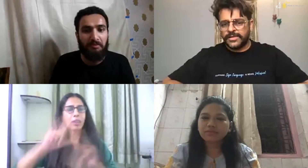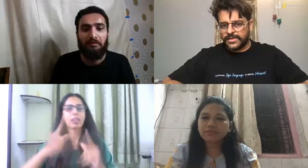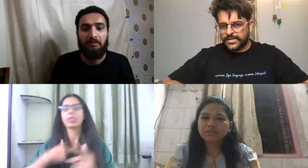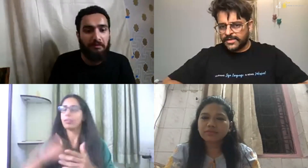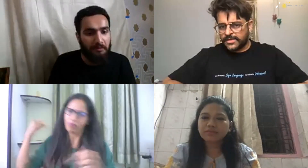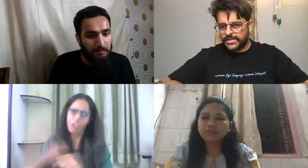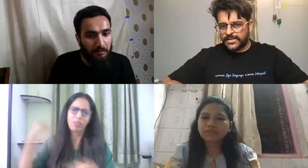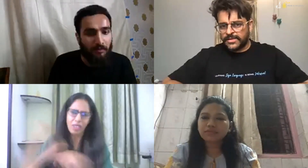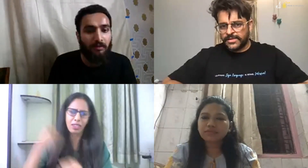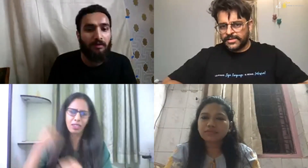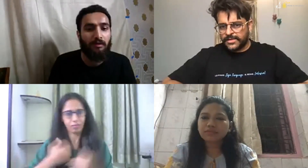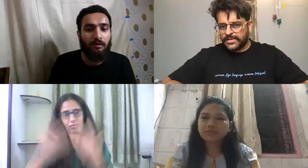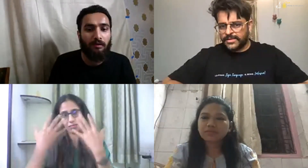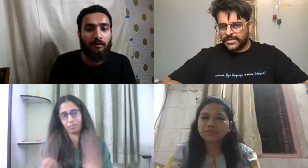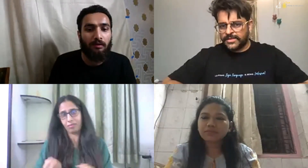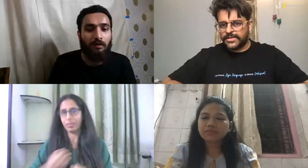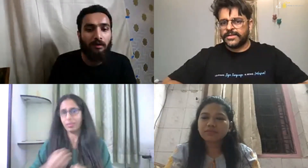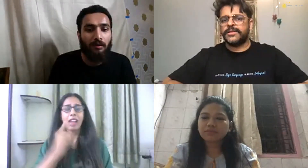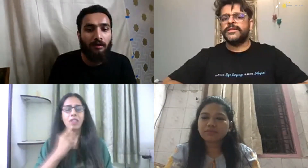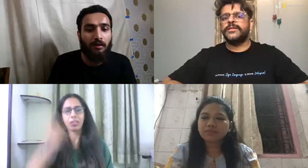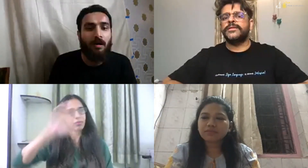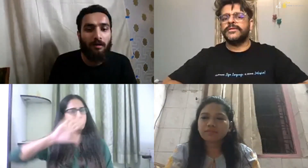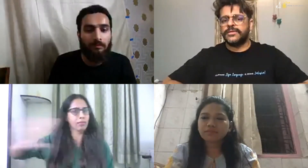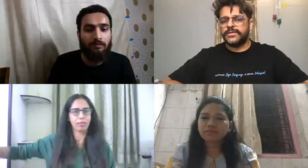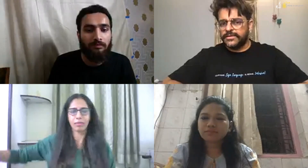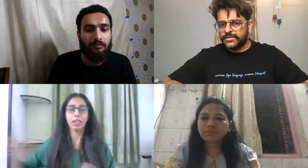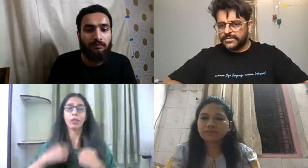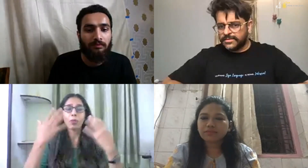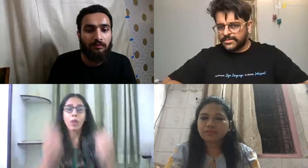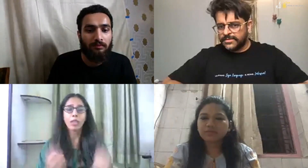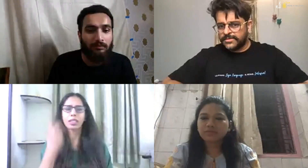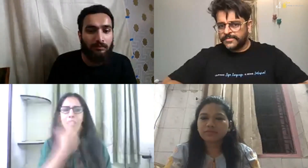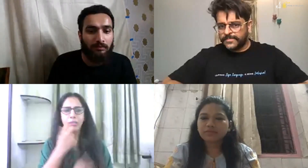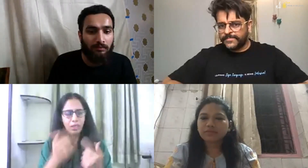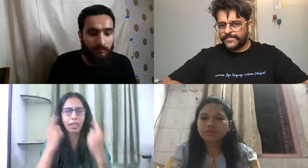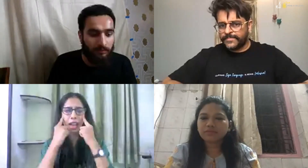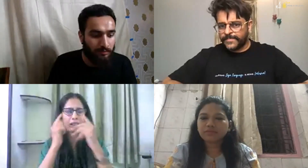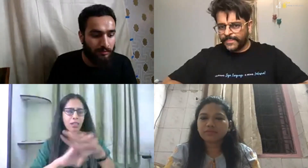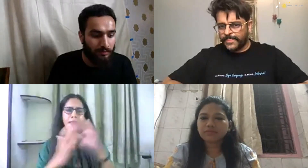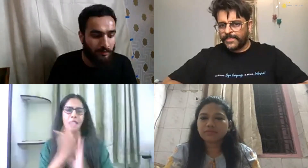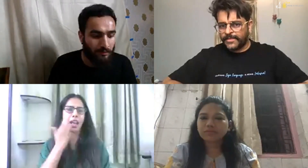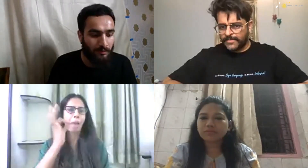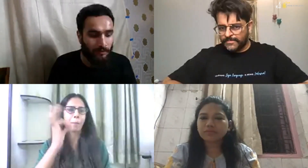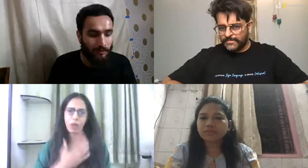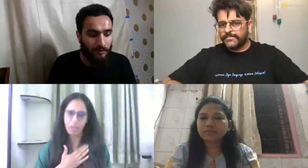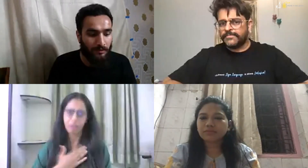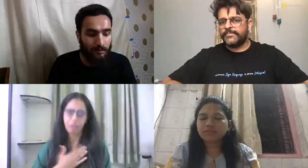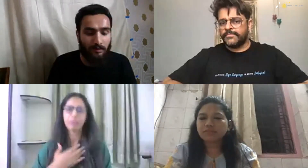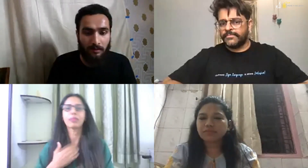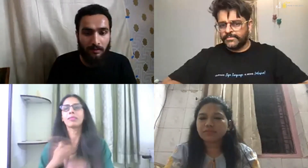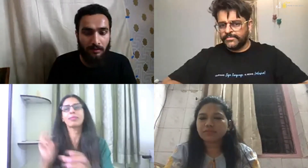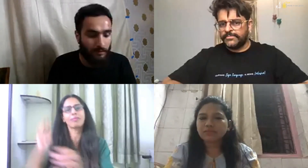when I went there, they said that we will not accept you being a deaf person. But I said no, I would like to join your academy. They said